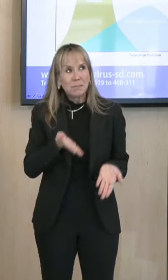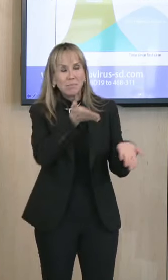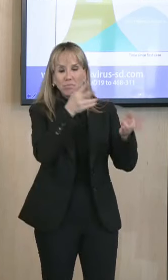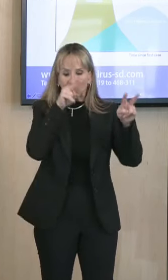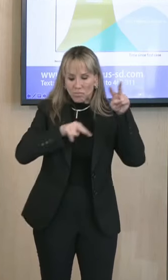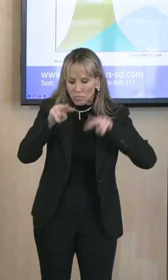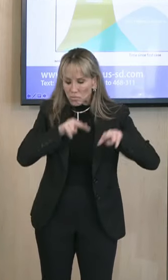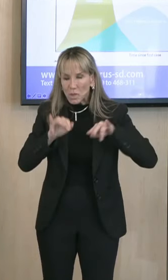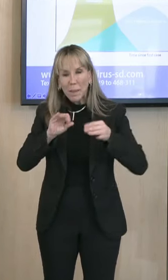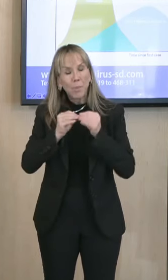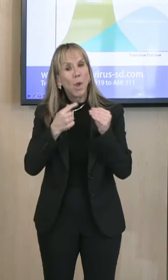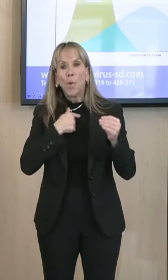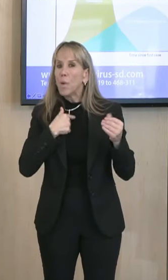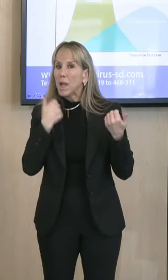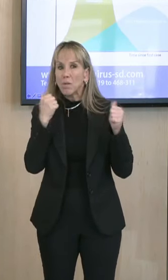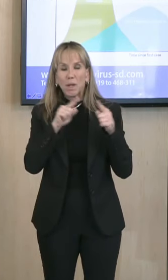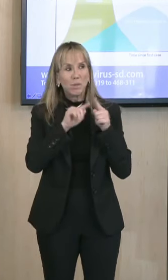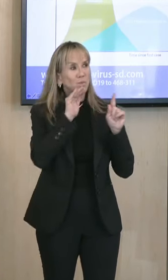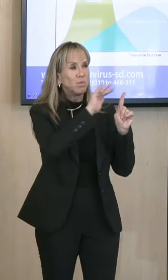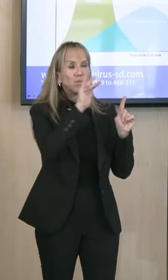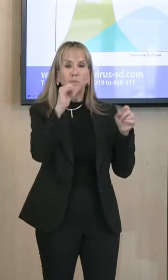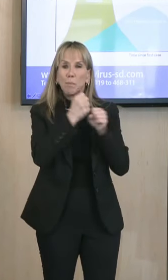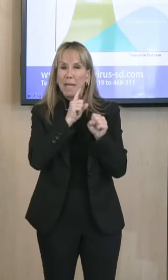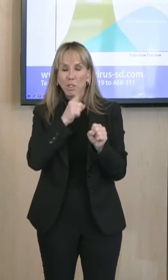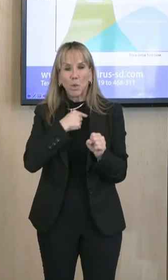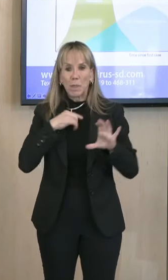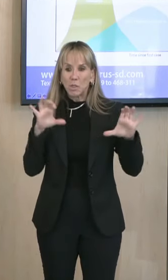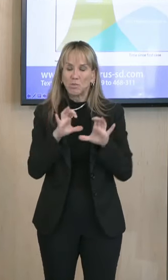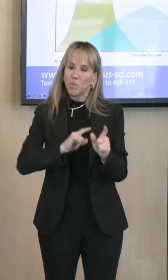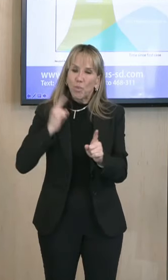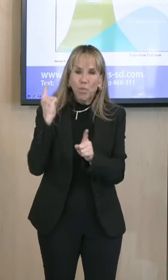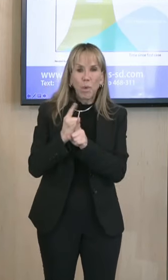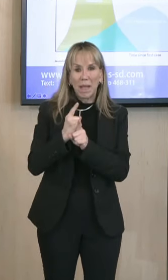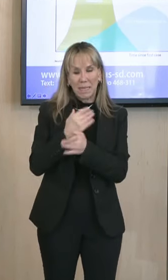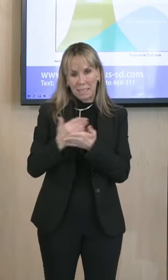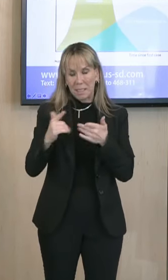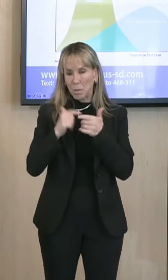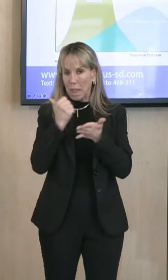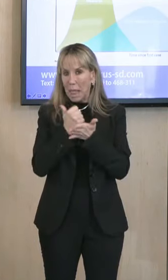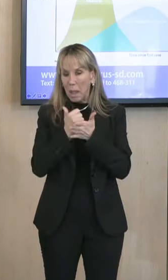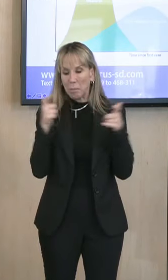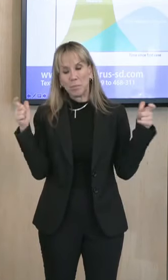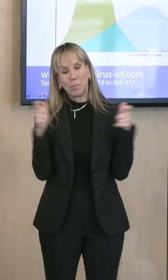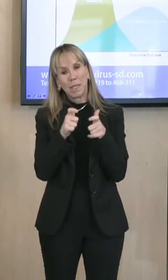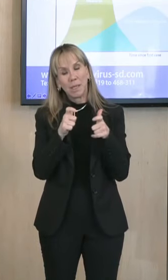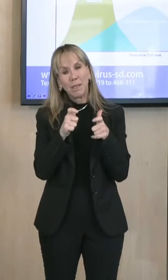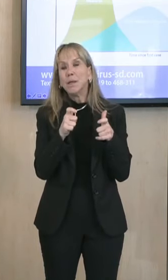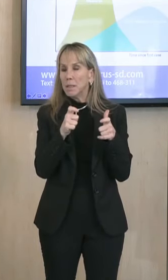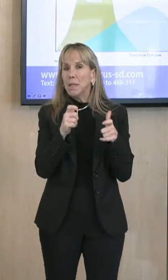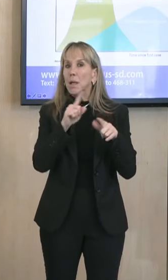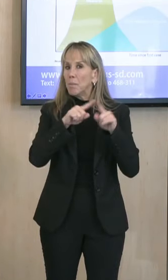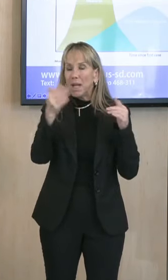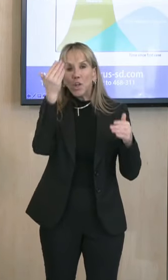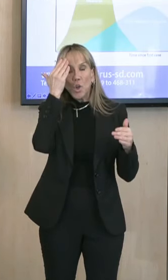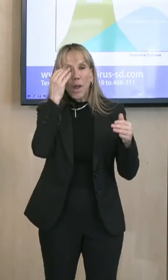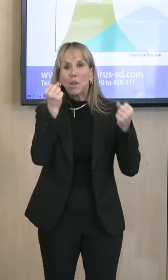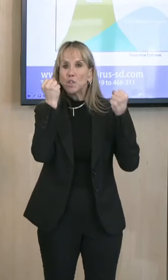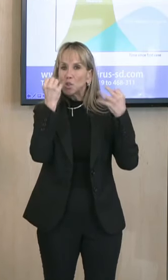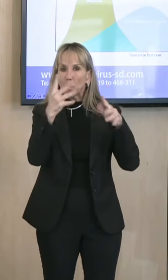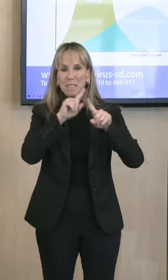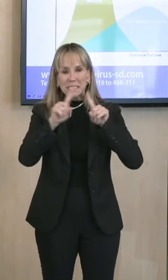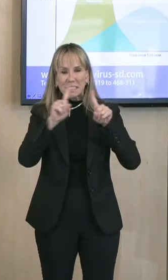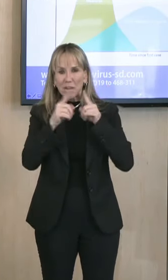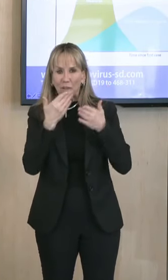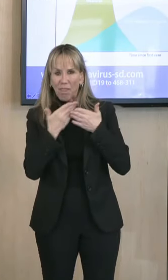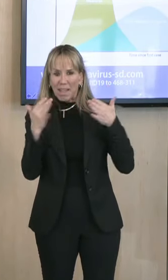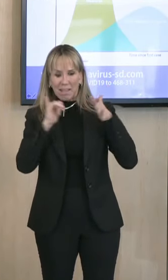try to get this as right as possible, but acknowledging the reality that there are so many moving parts, there